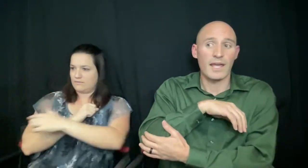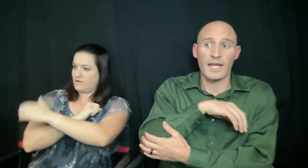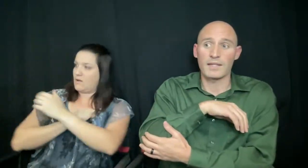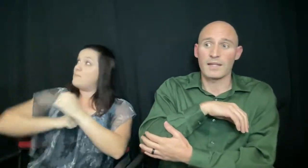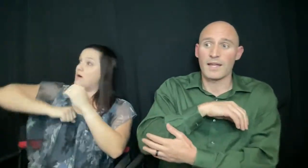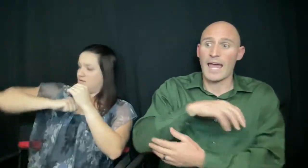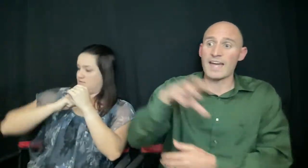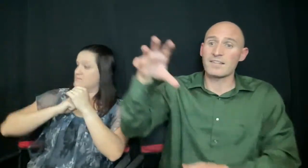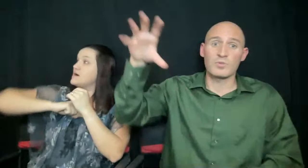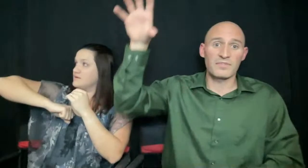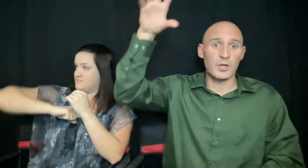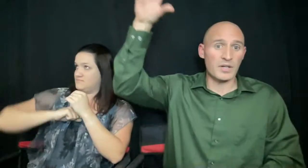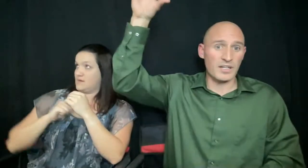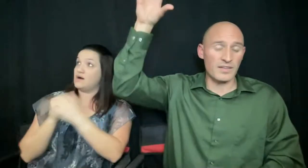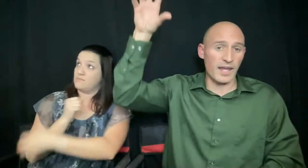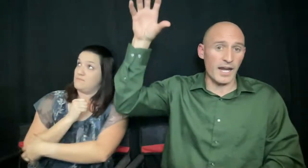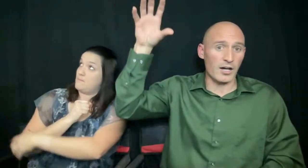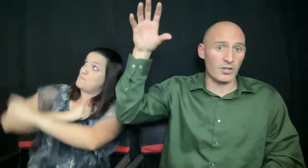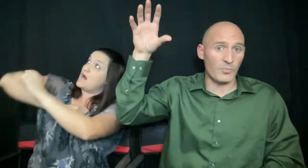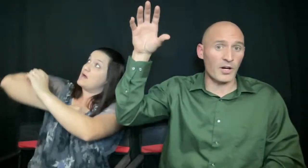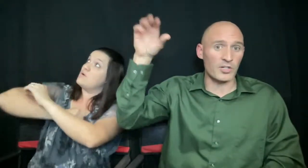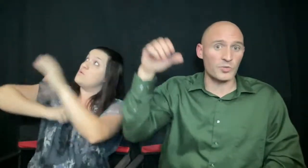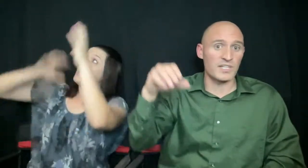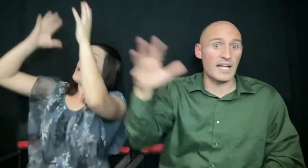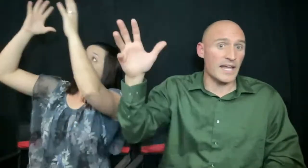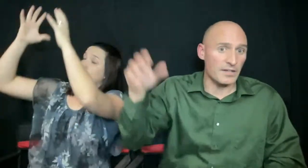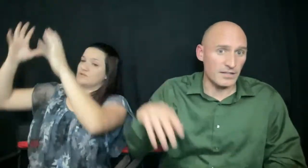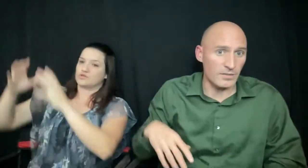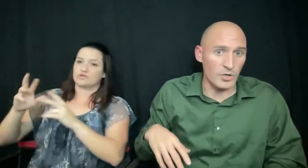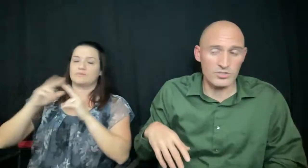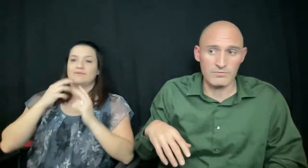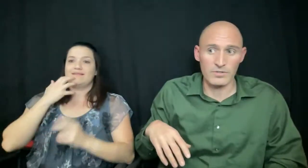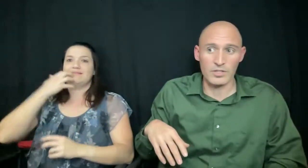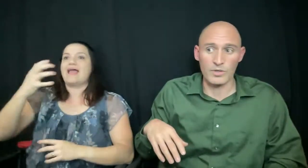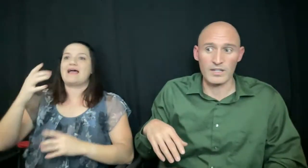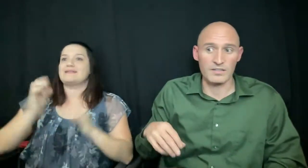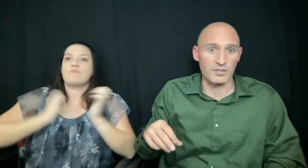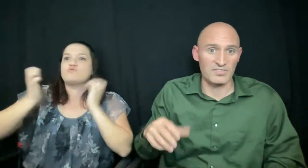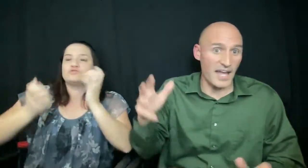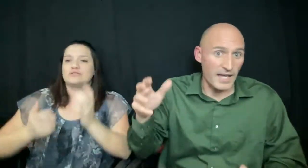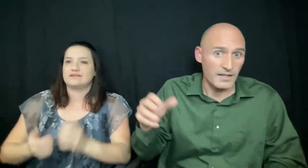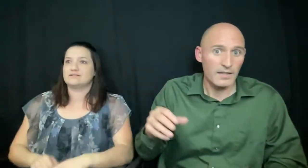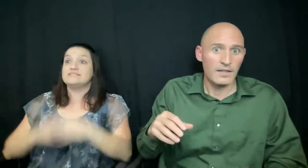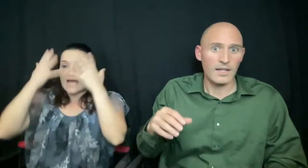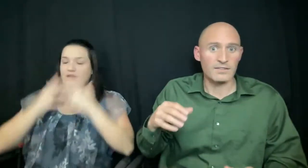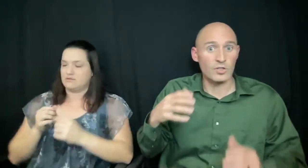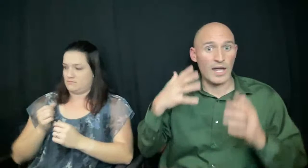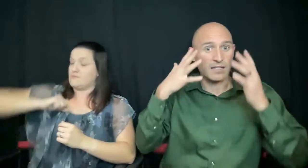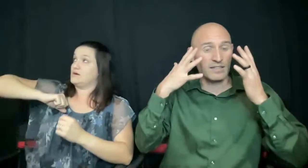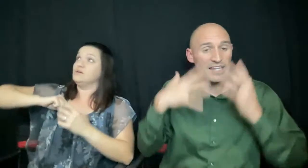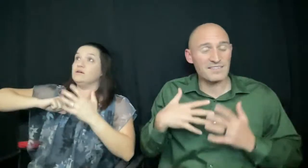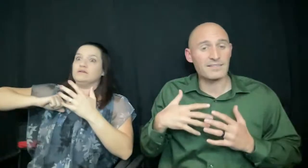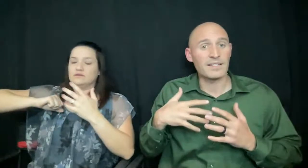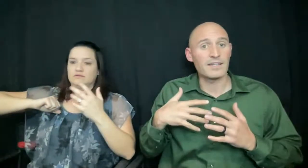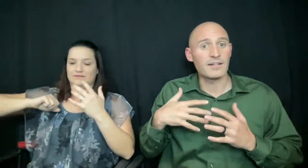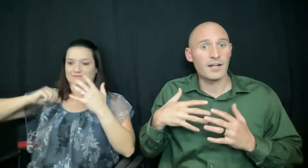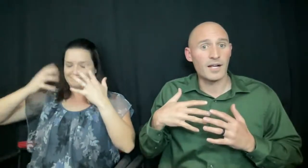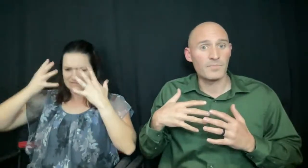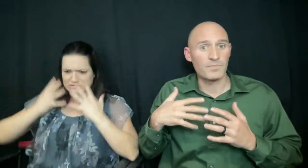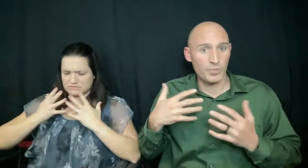and as it was floating in the air, your partner would yell out an emotion really quick and go sad, and so you had to instantly put